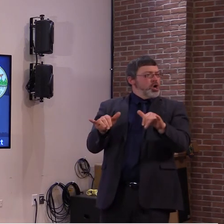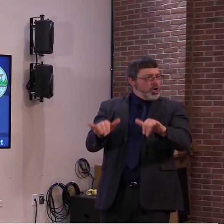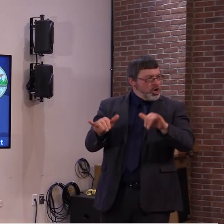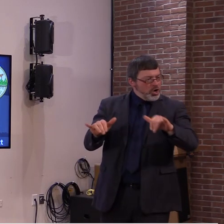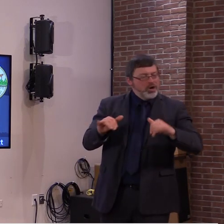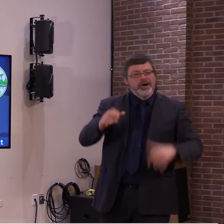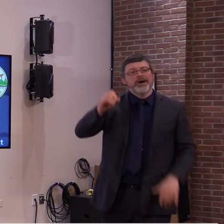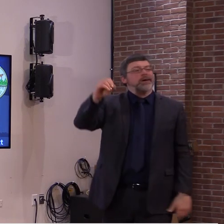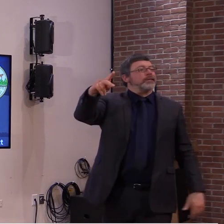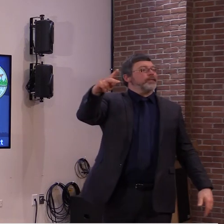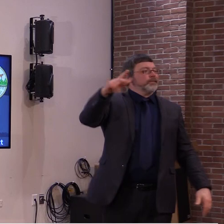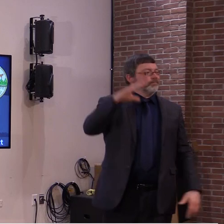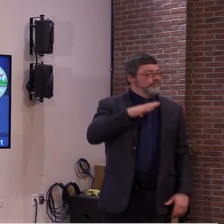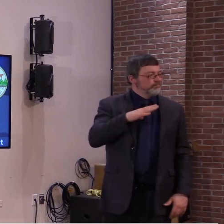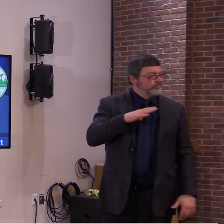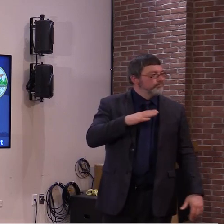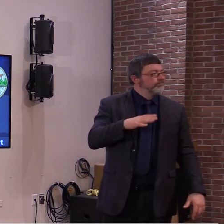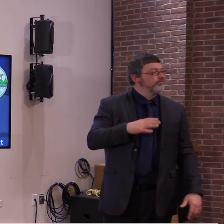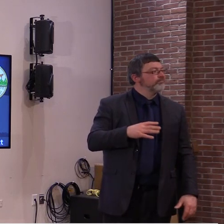Ed, Newport Daily Express.